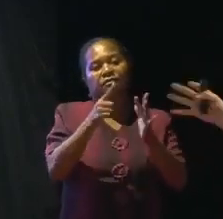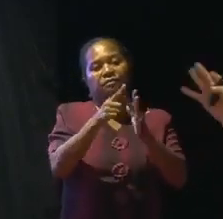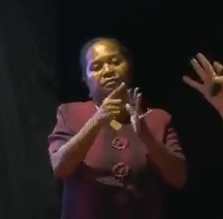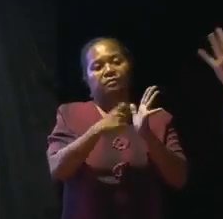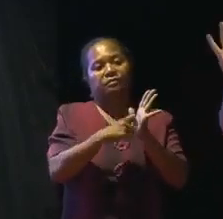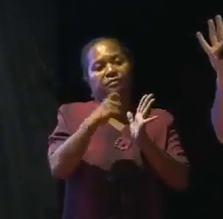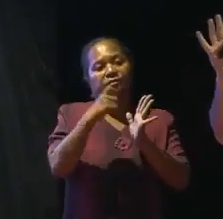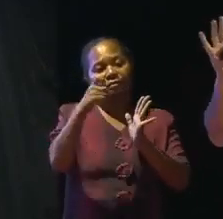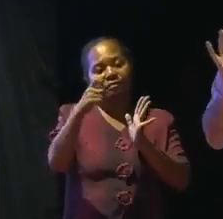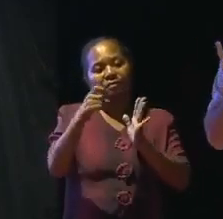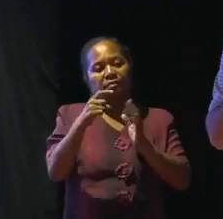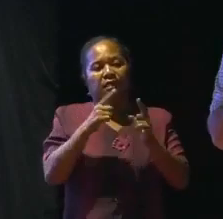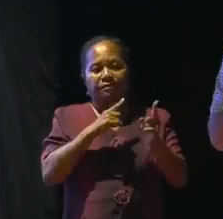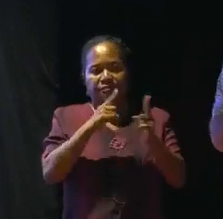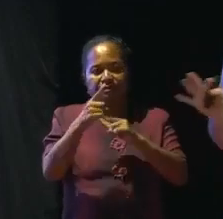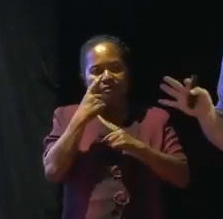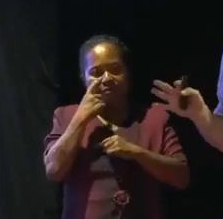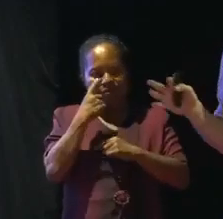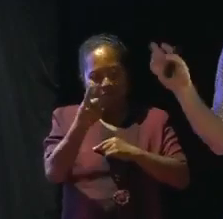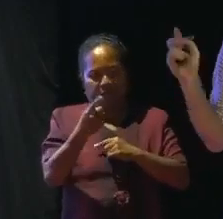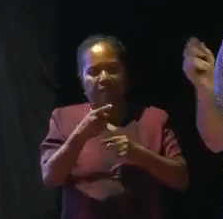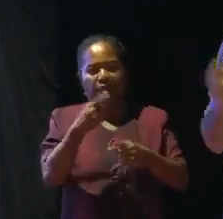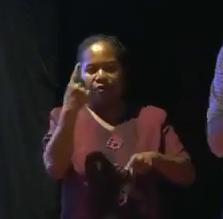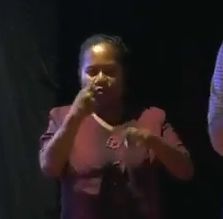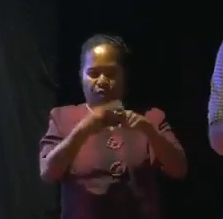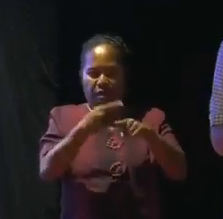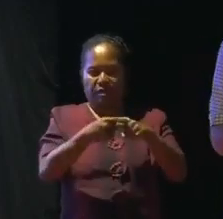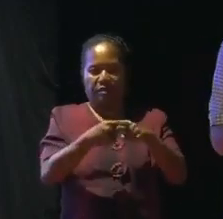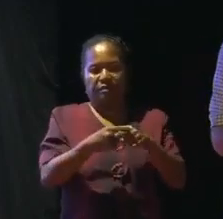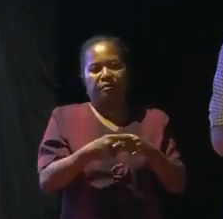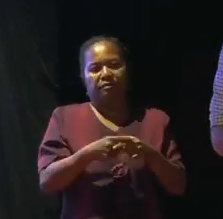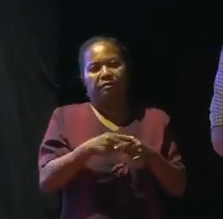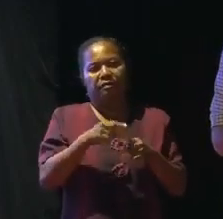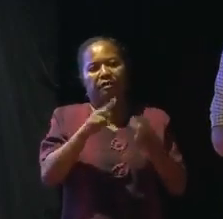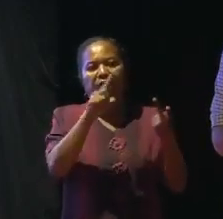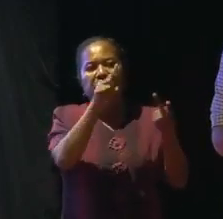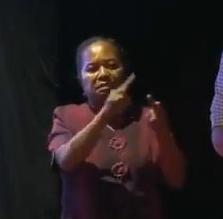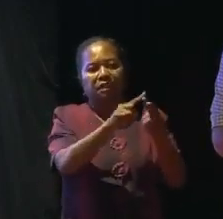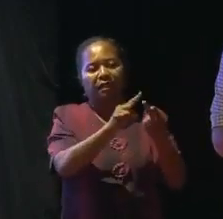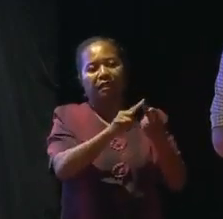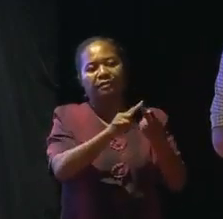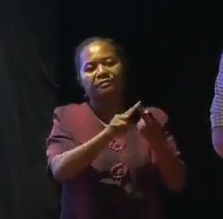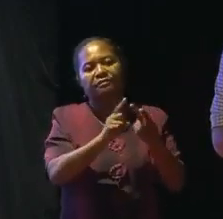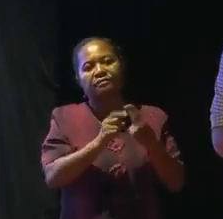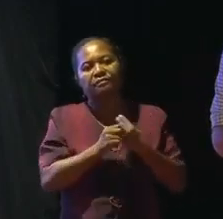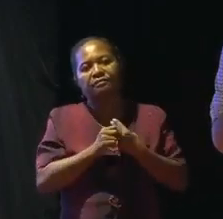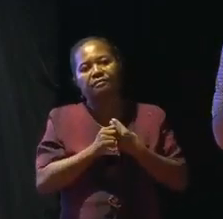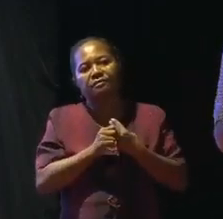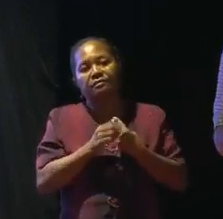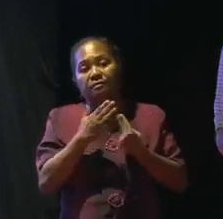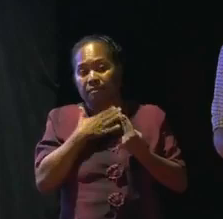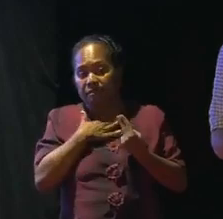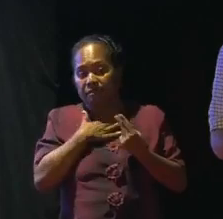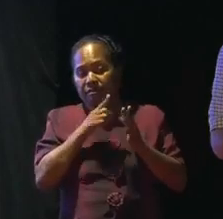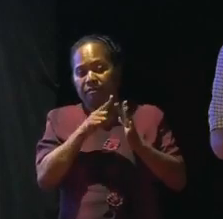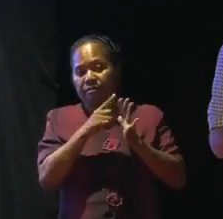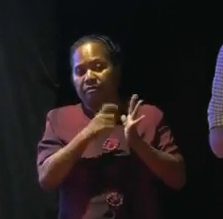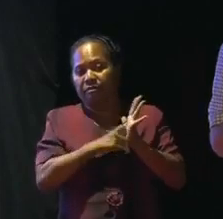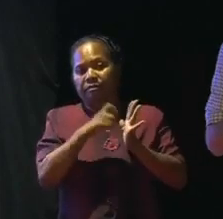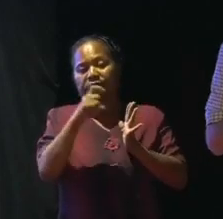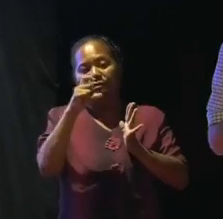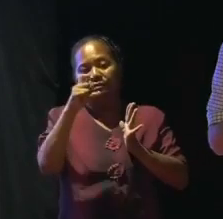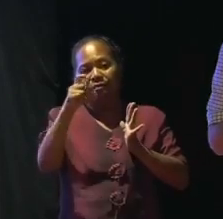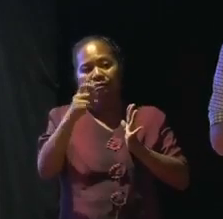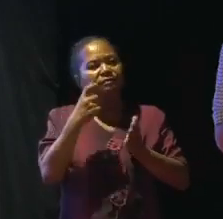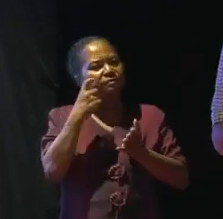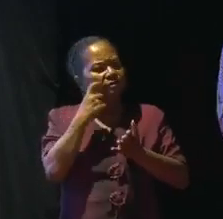you can find that information very, very quickly. The second pillar of MyIRC and what